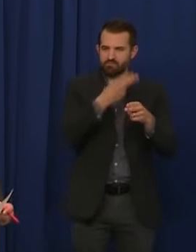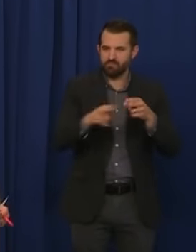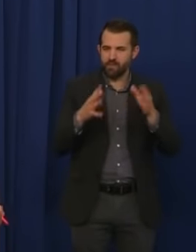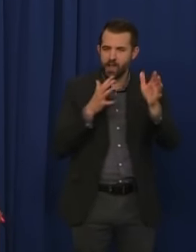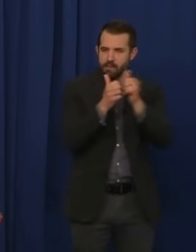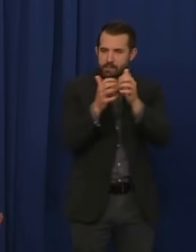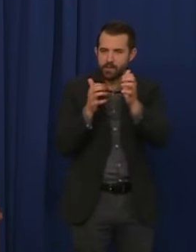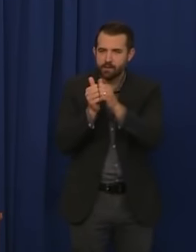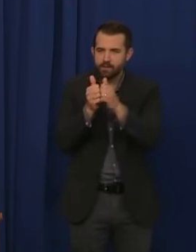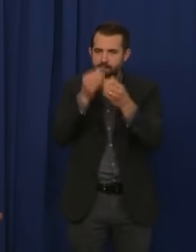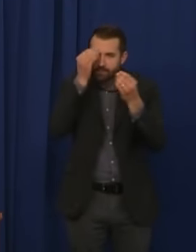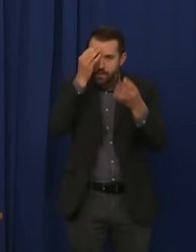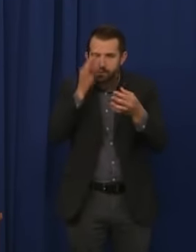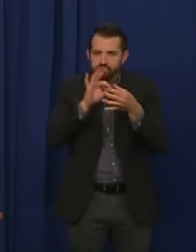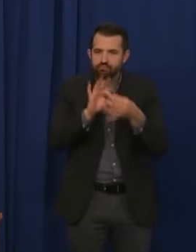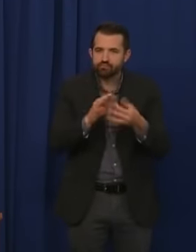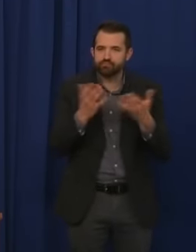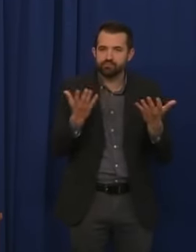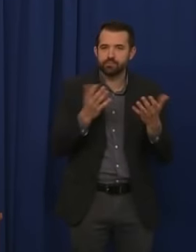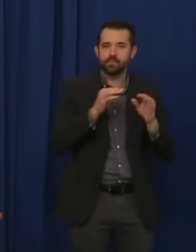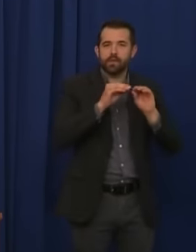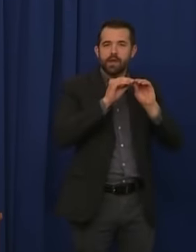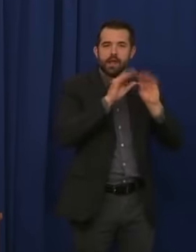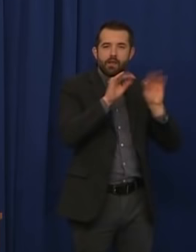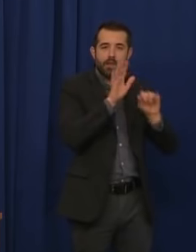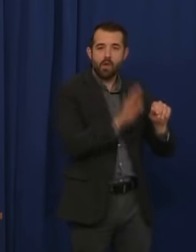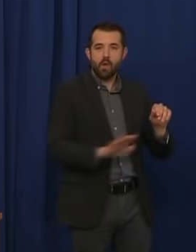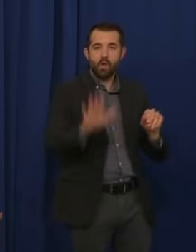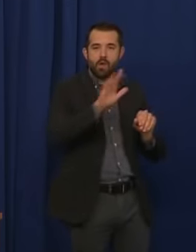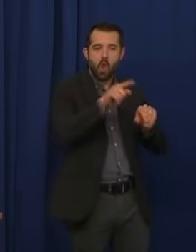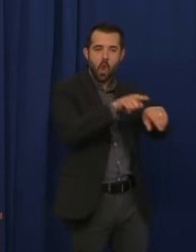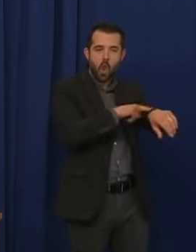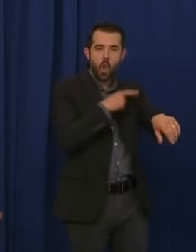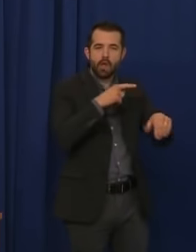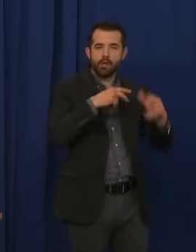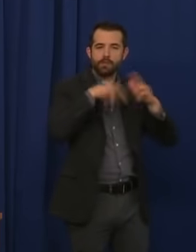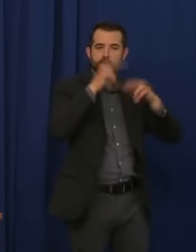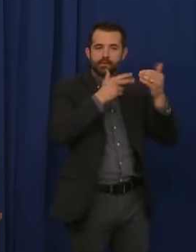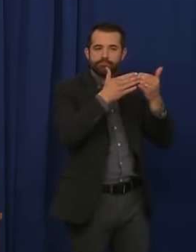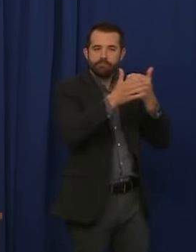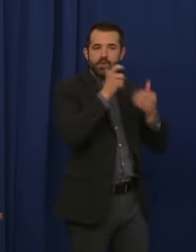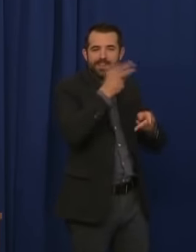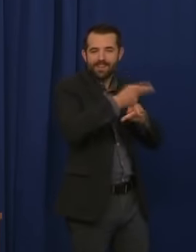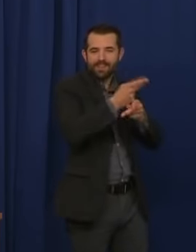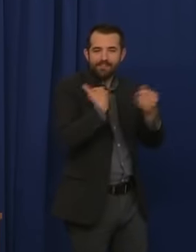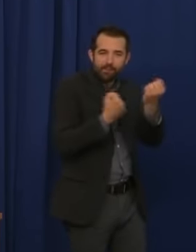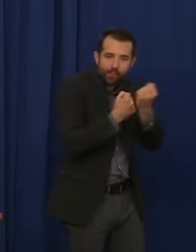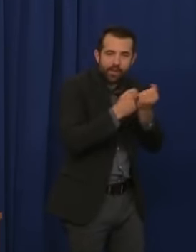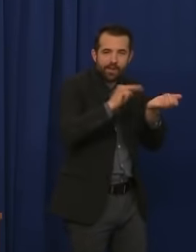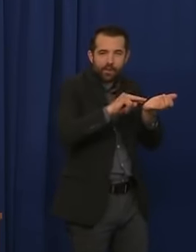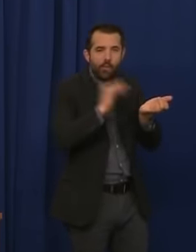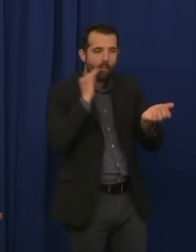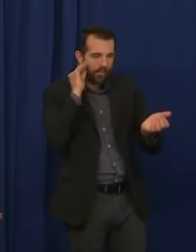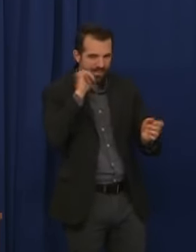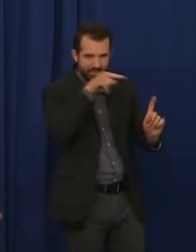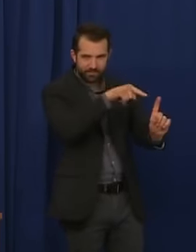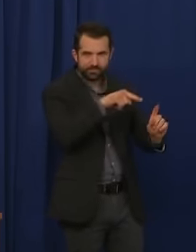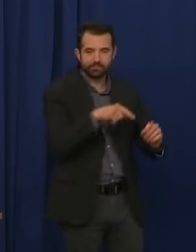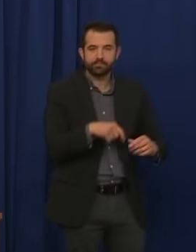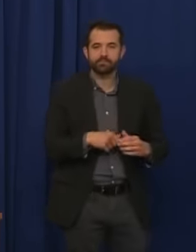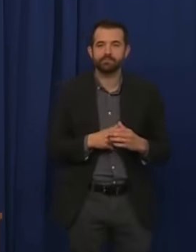the various outbreaks at long-term care facility and assisted living facilities that Maine CDC is working with right